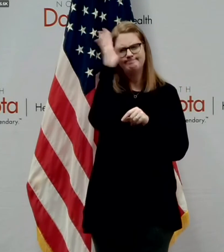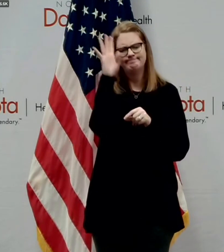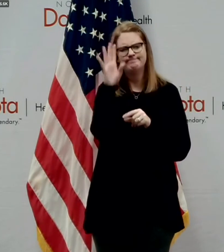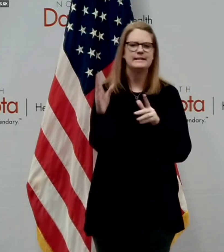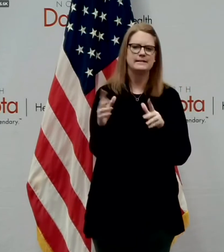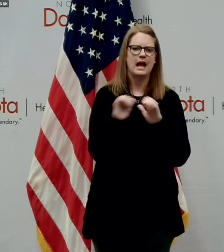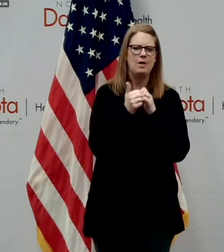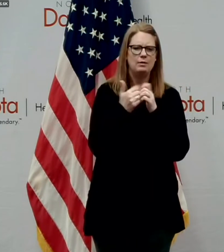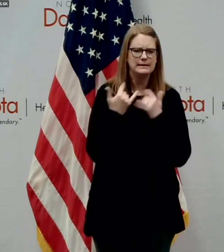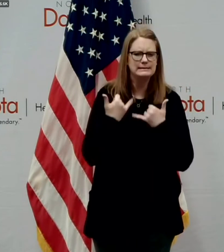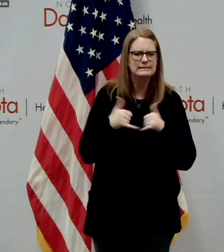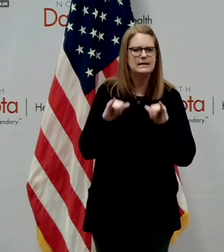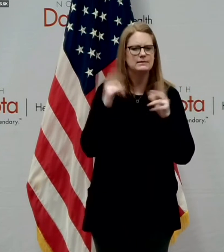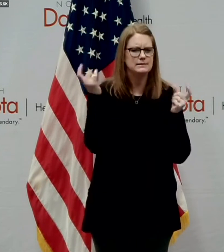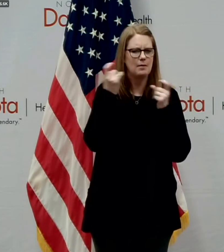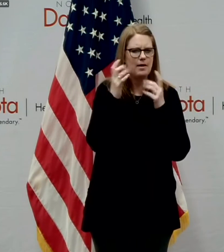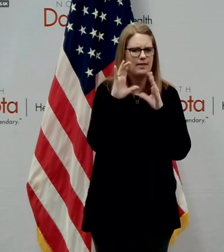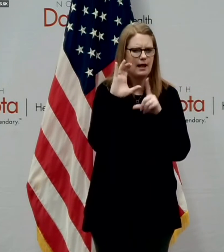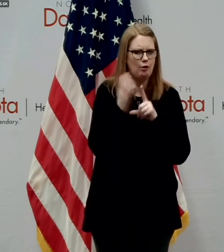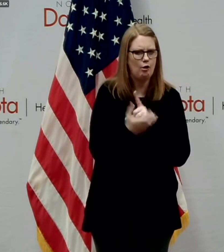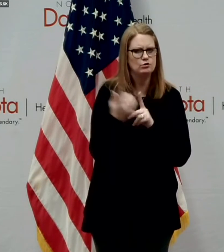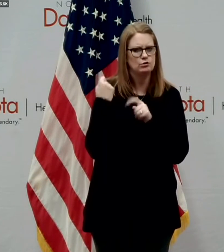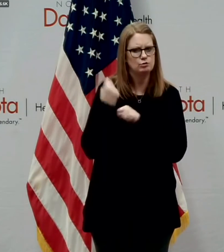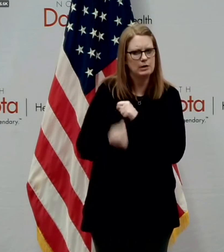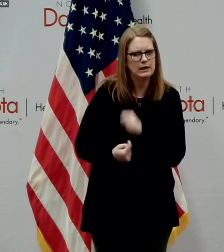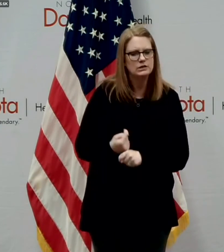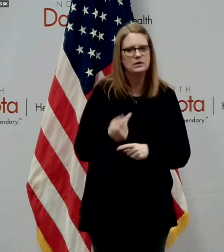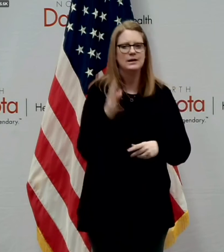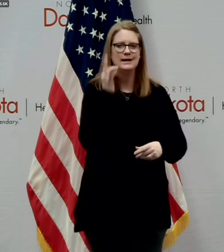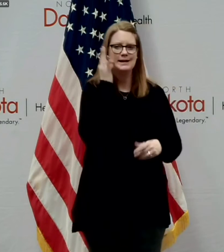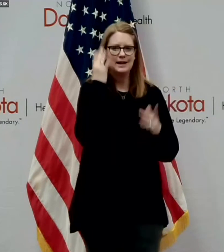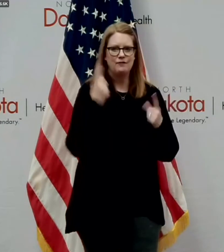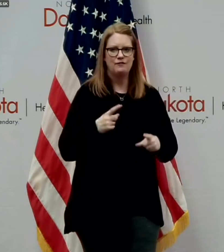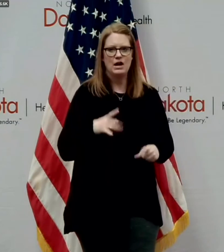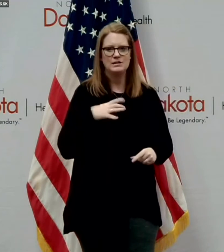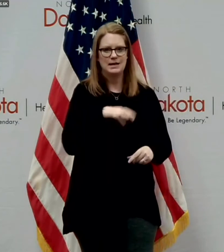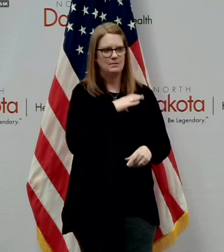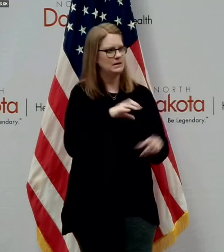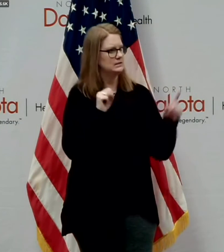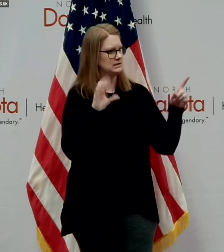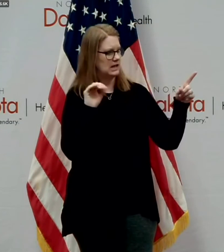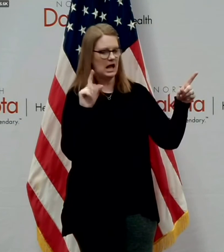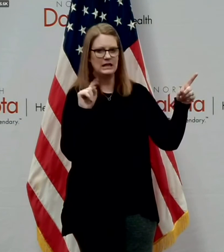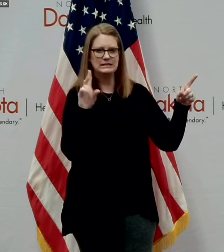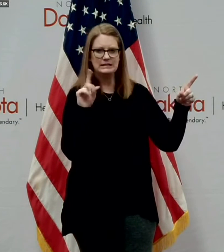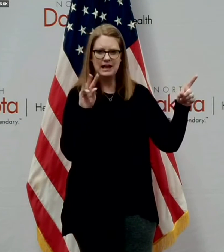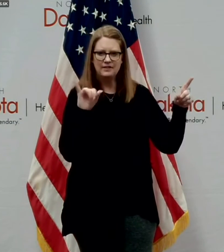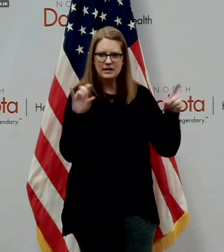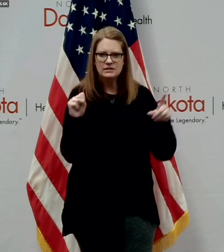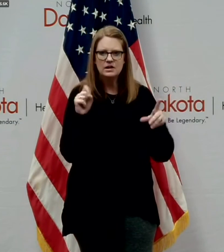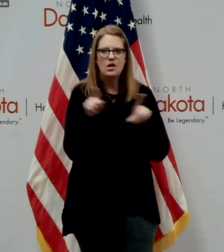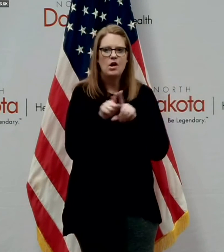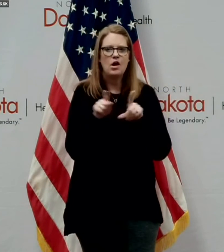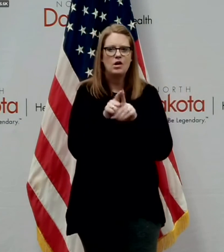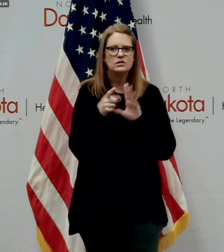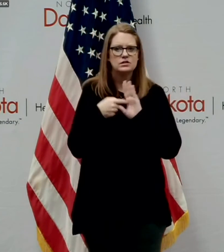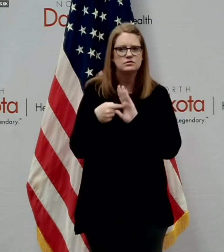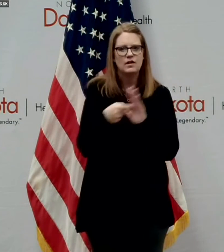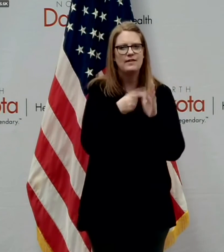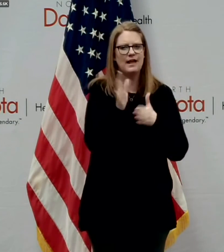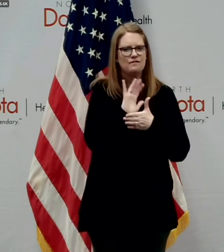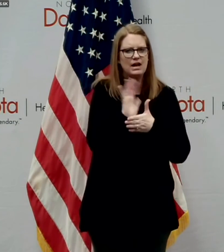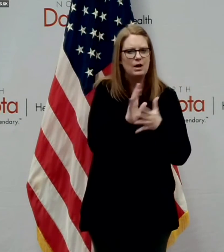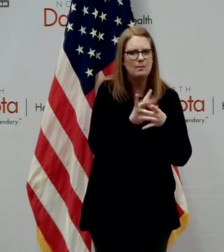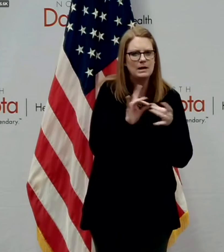tradition. The North Dakota Indian Affairs Commission, led by Scott Davis, is also inviting tribal members to share video messages of hope and prayer,